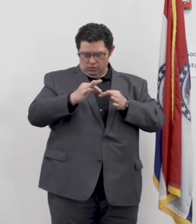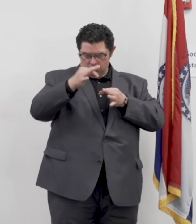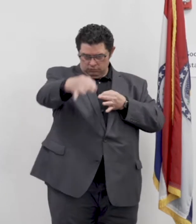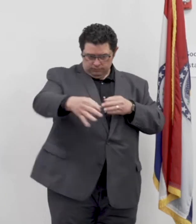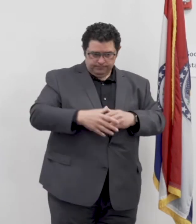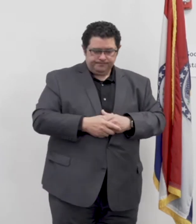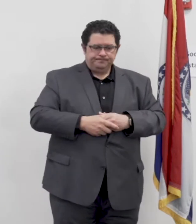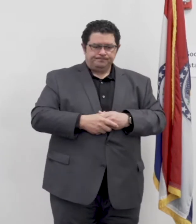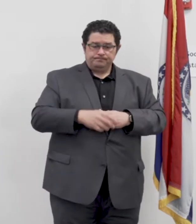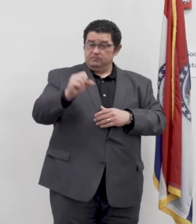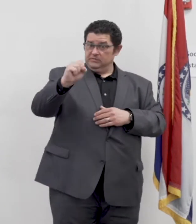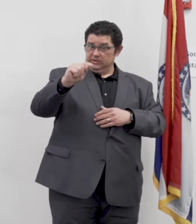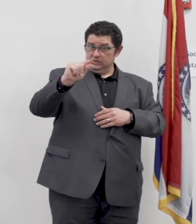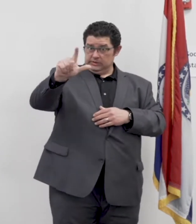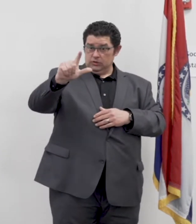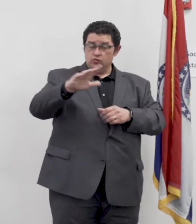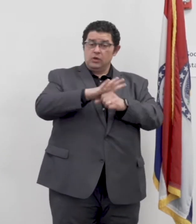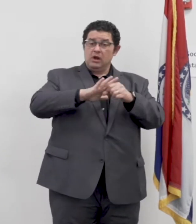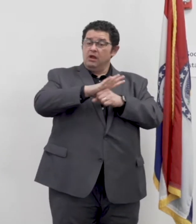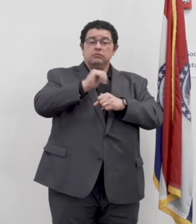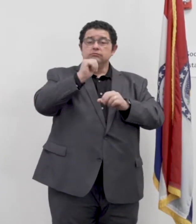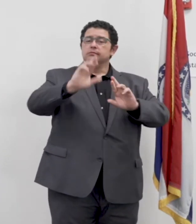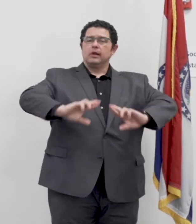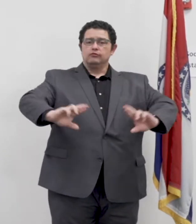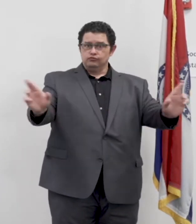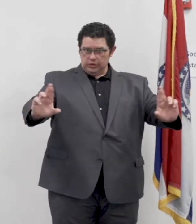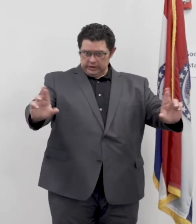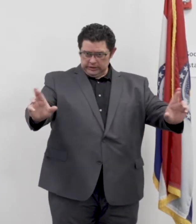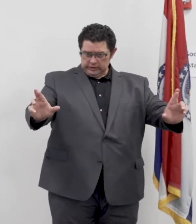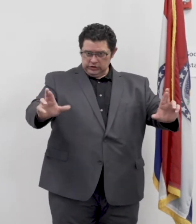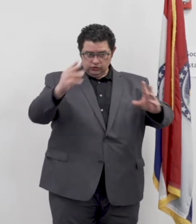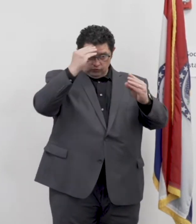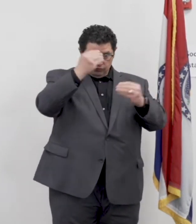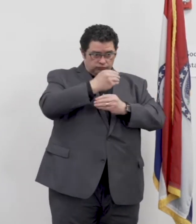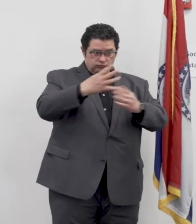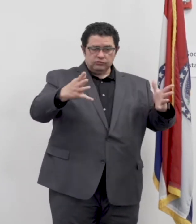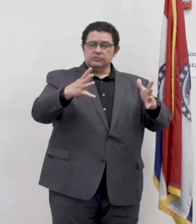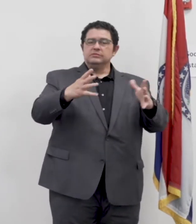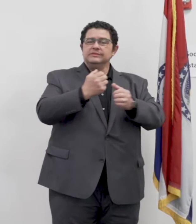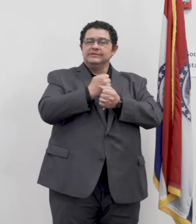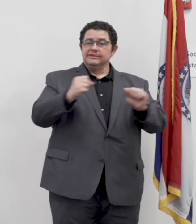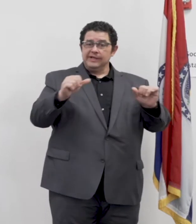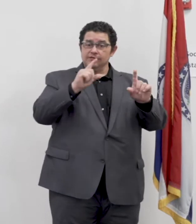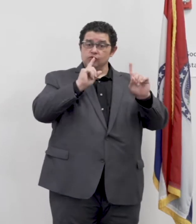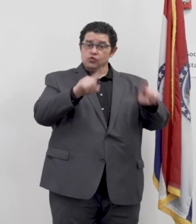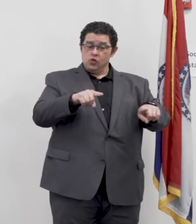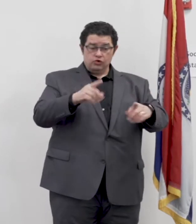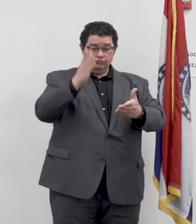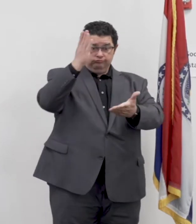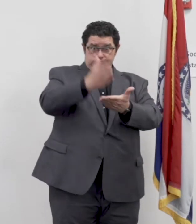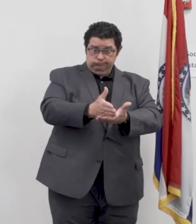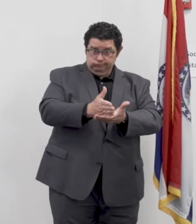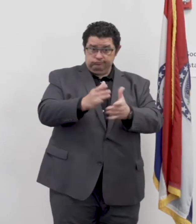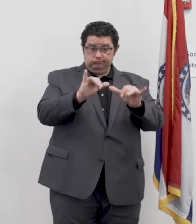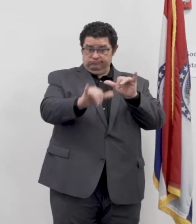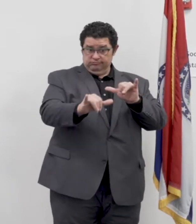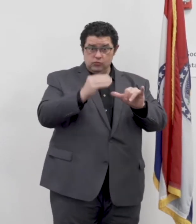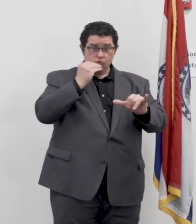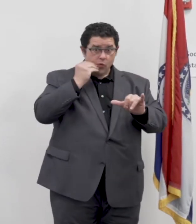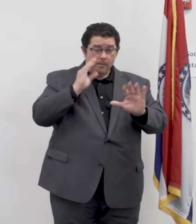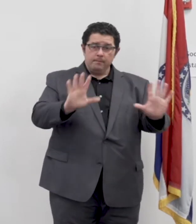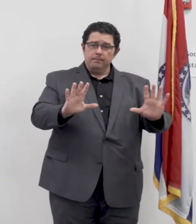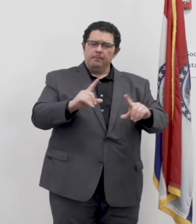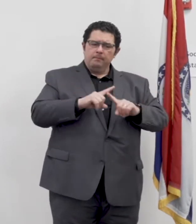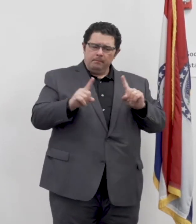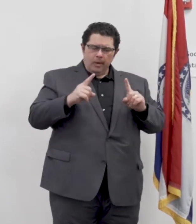St. Louis County is not ready to release its safety orders, its stay-at-home restrictions, although we are in discussions of that timeline